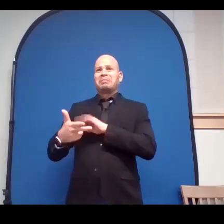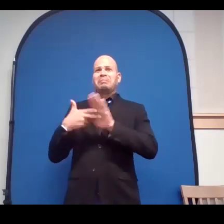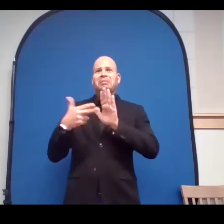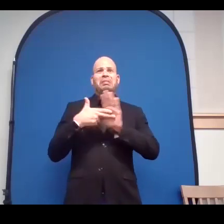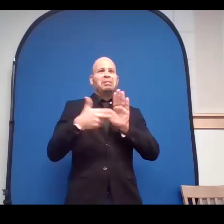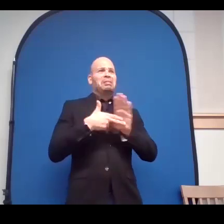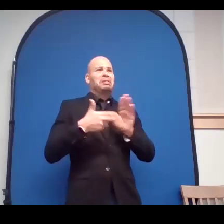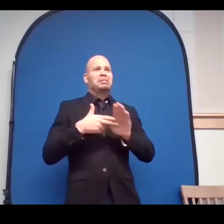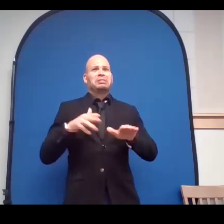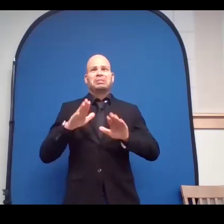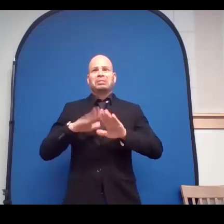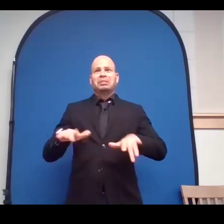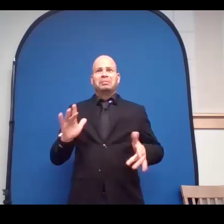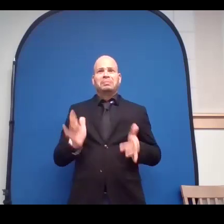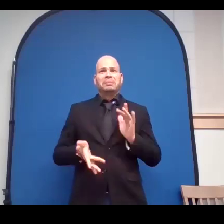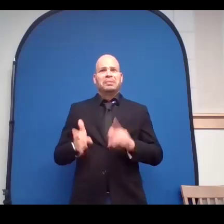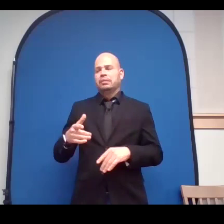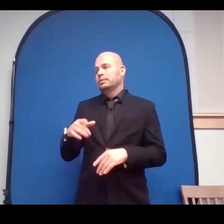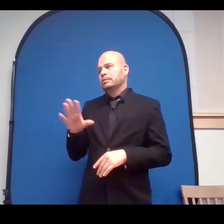I can't recall specifically back in May.